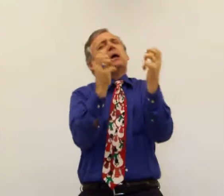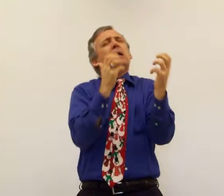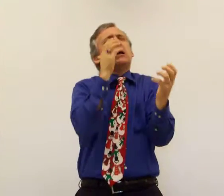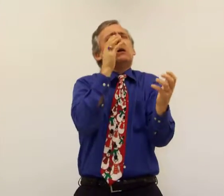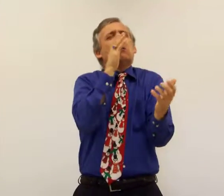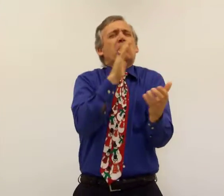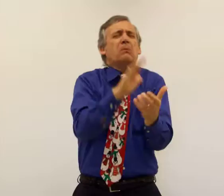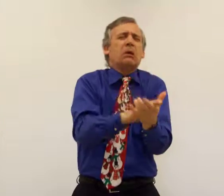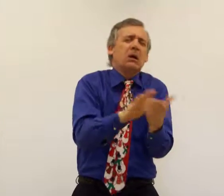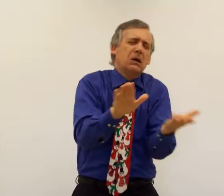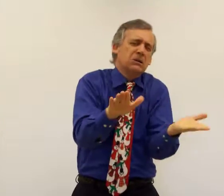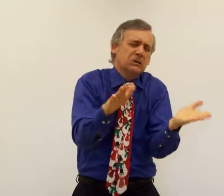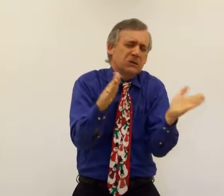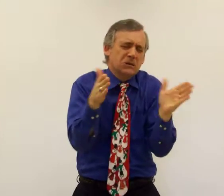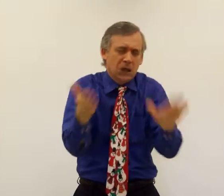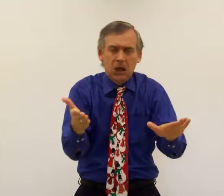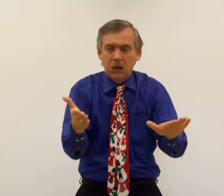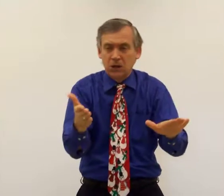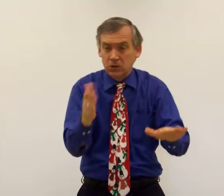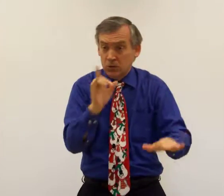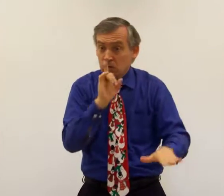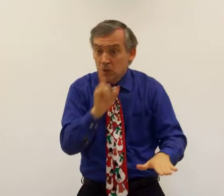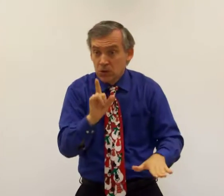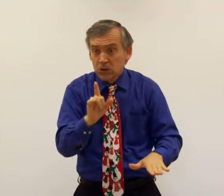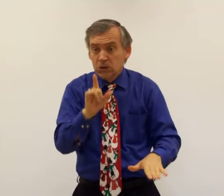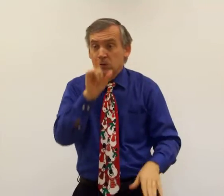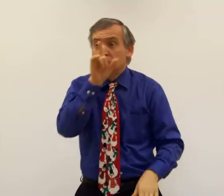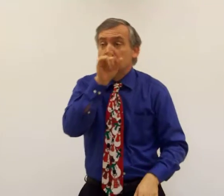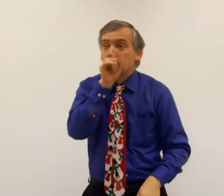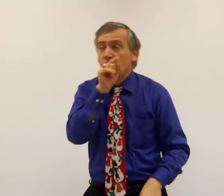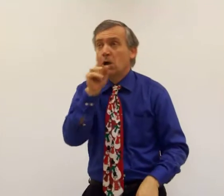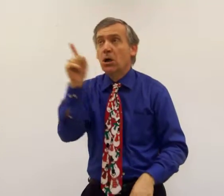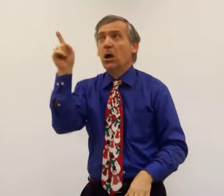beasts, and the earth itself sorrowed with him.